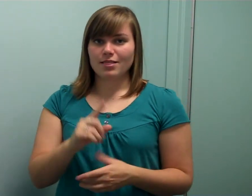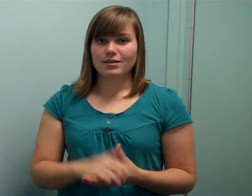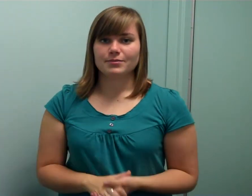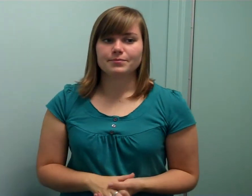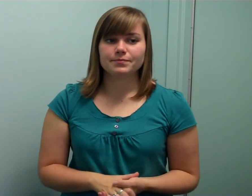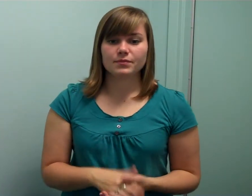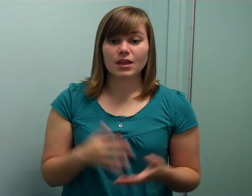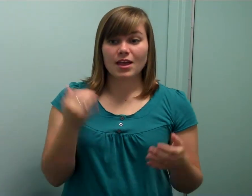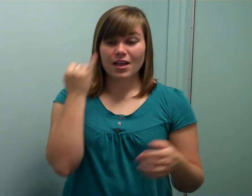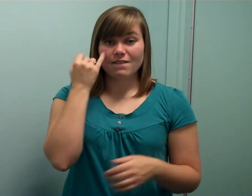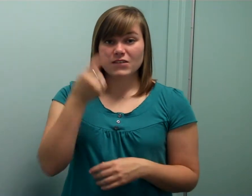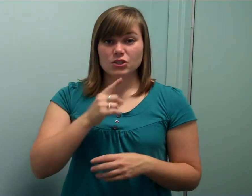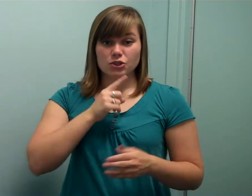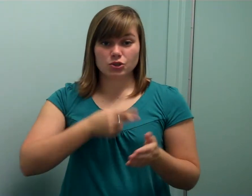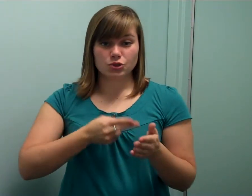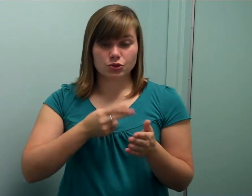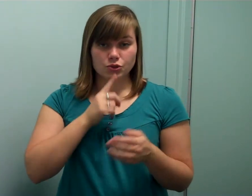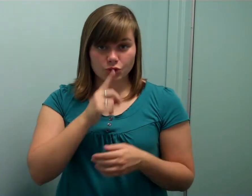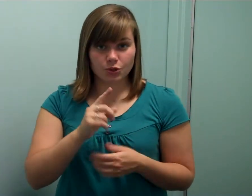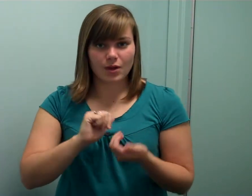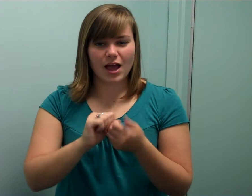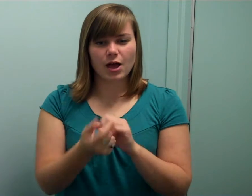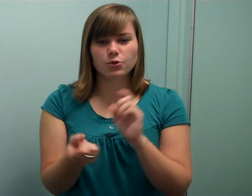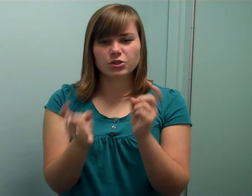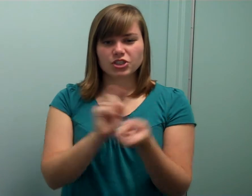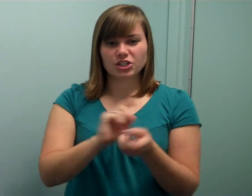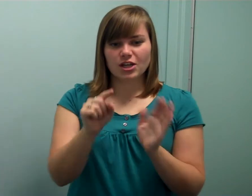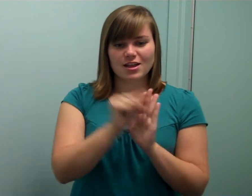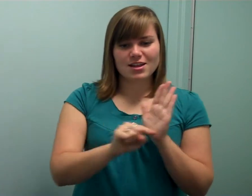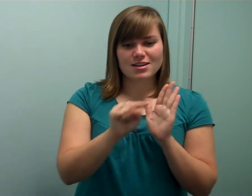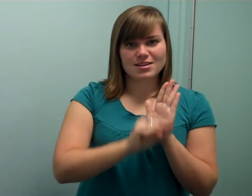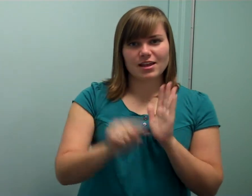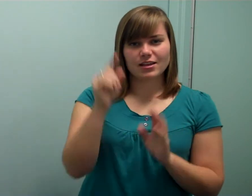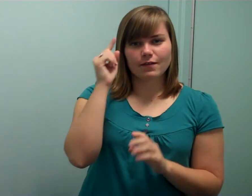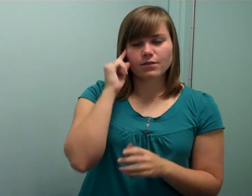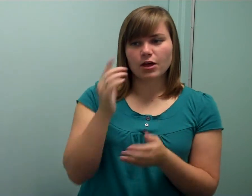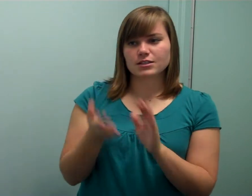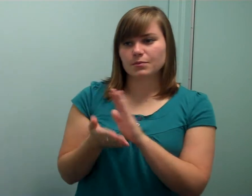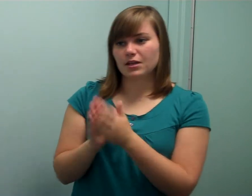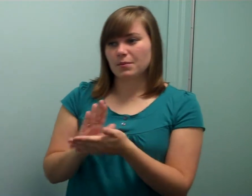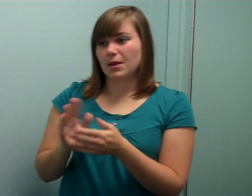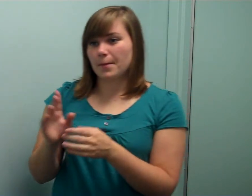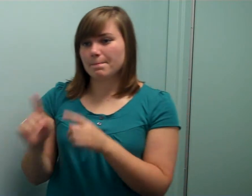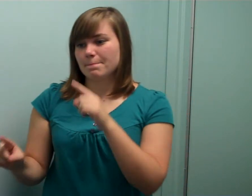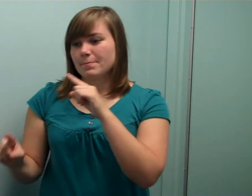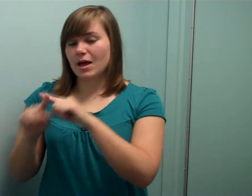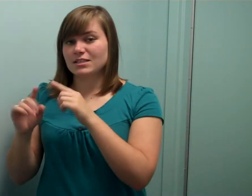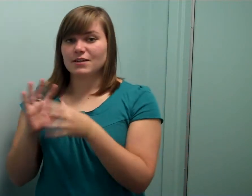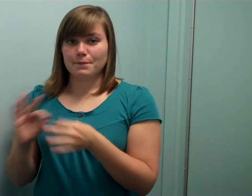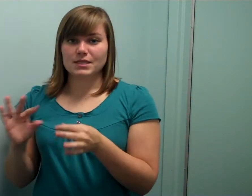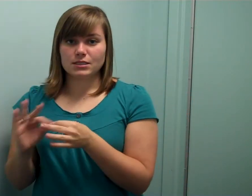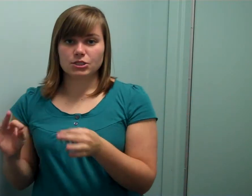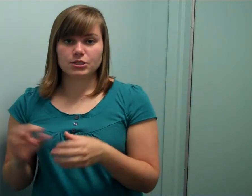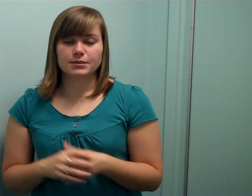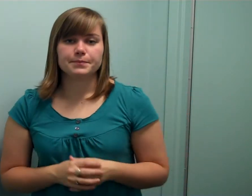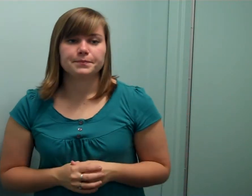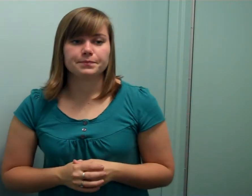true, how do we turn our negative self-chatter into powerful I can messages? Well, one thing